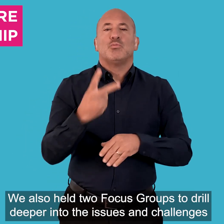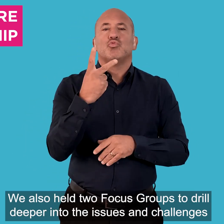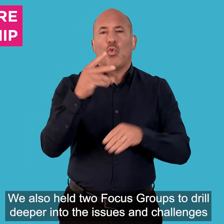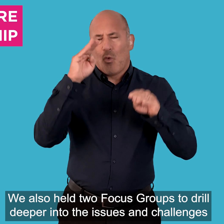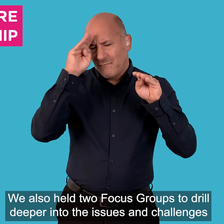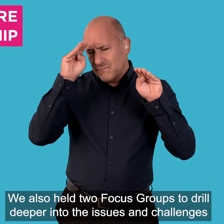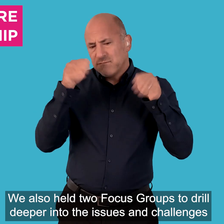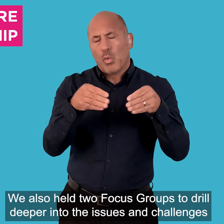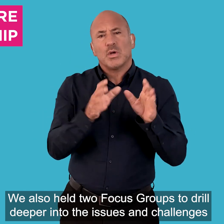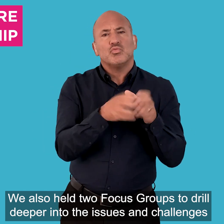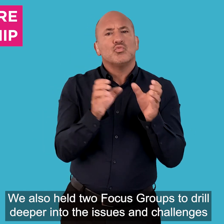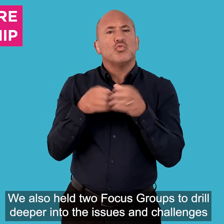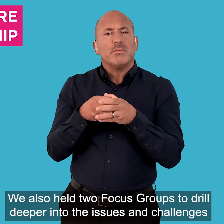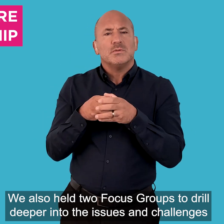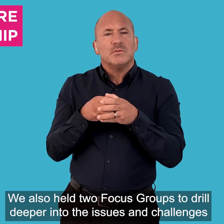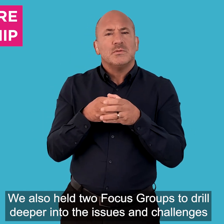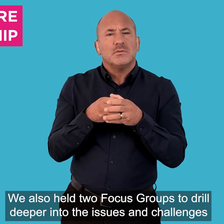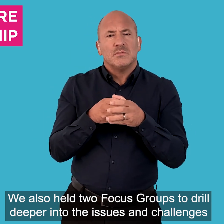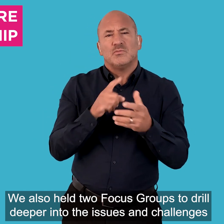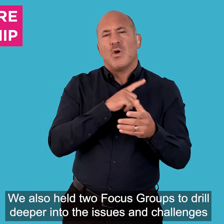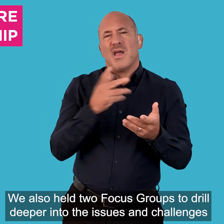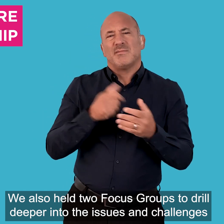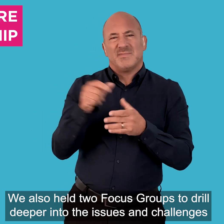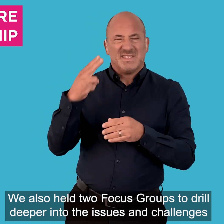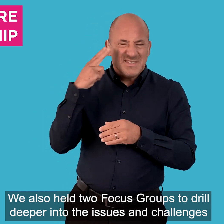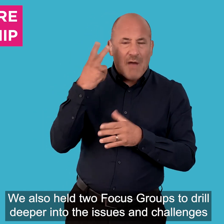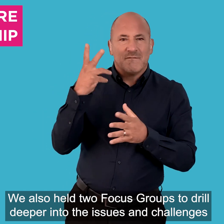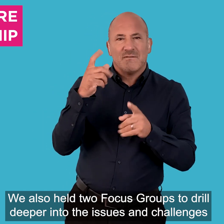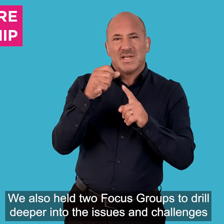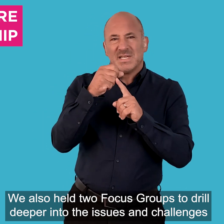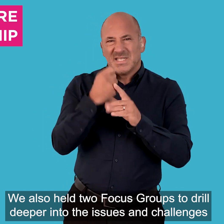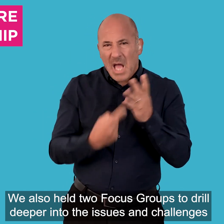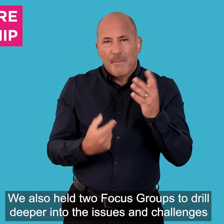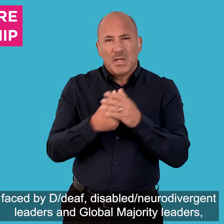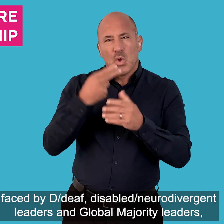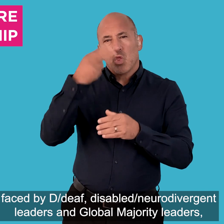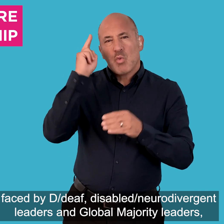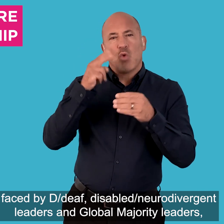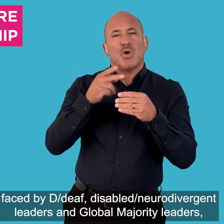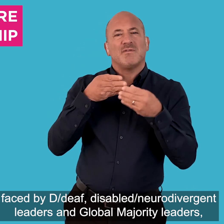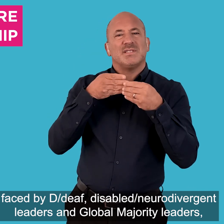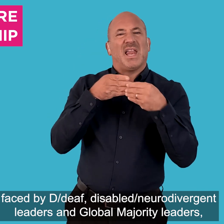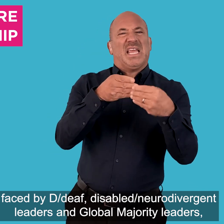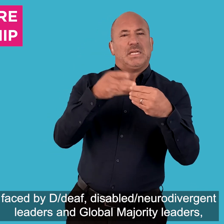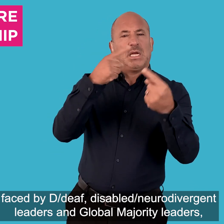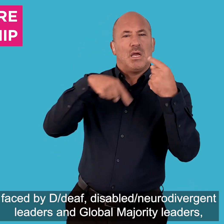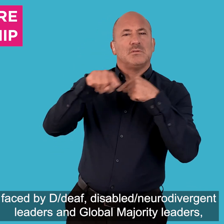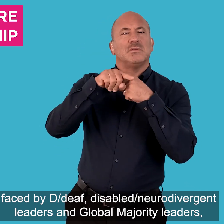We also held 2 focus groups to drill deeper into the issues and challenges faced by deaf,